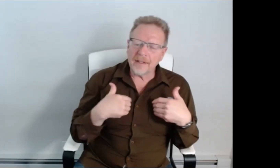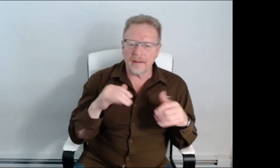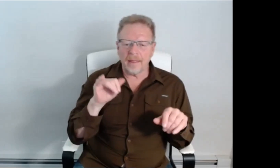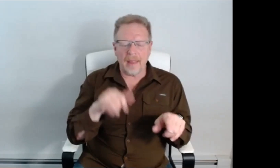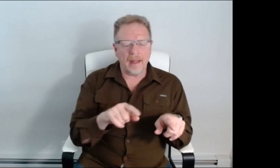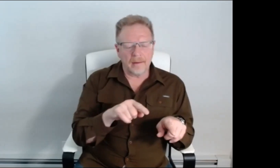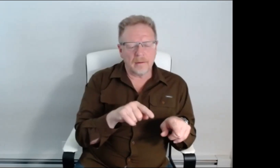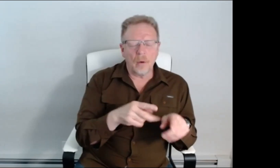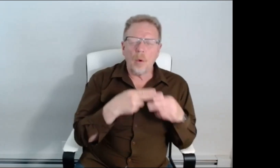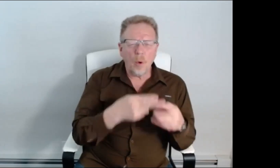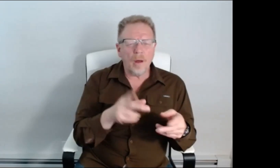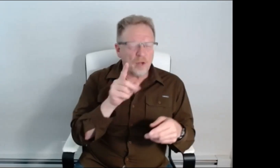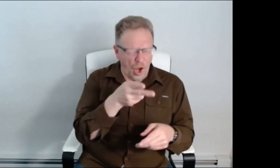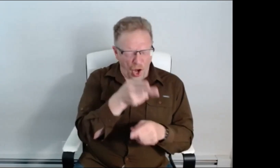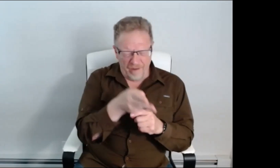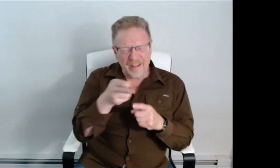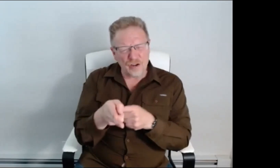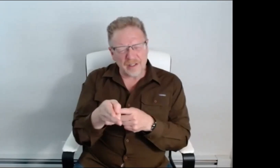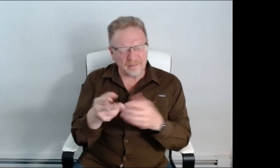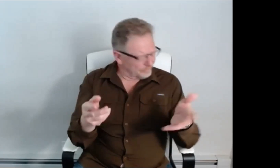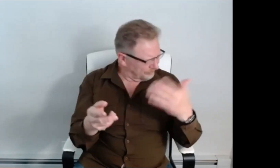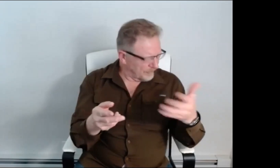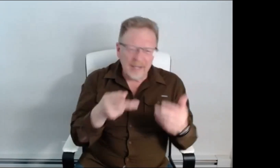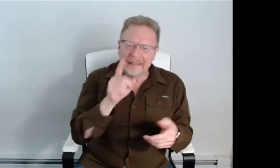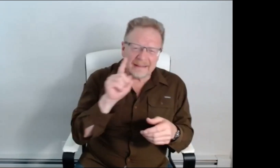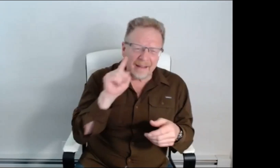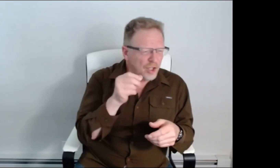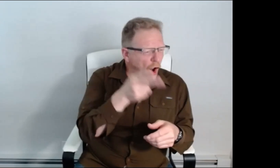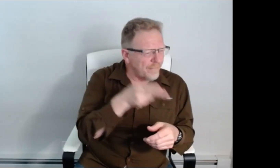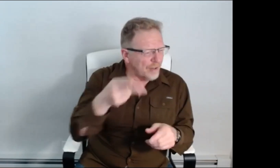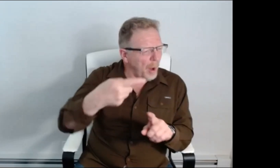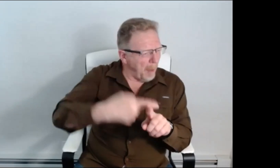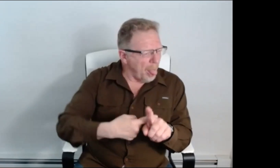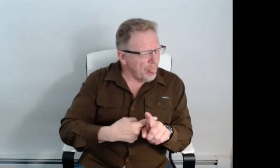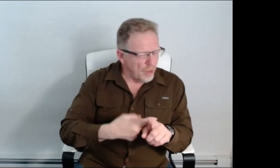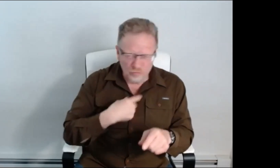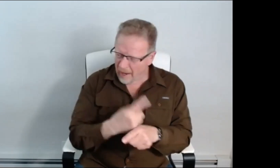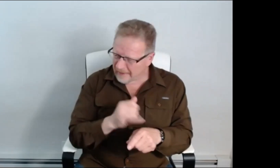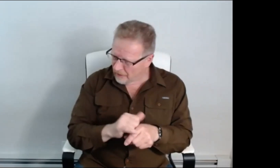what is it called? Hard of hearing, deaf and hard of hearing month, correct? Is that the name, correct,